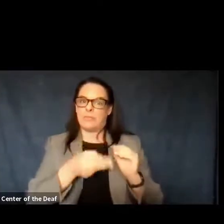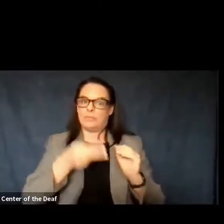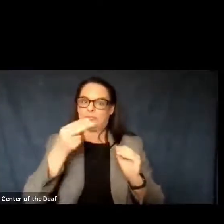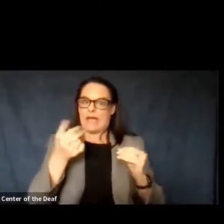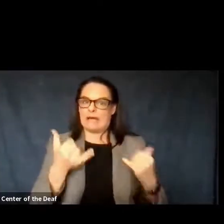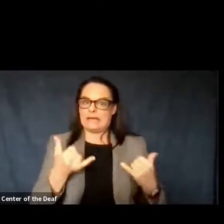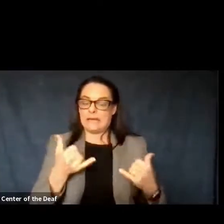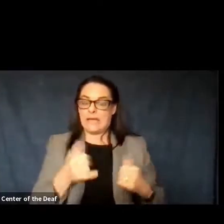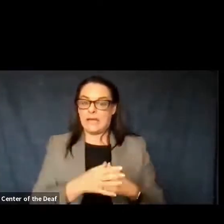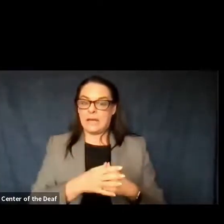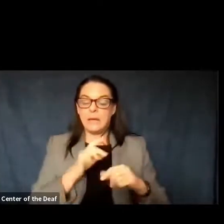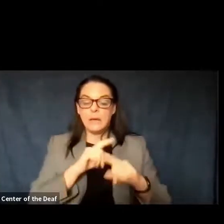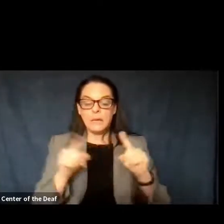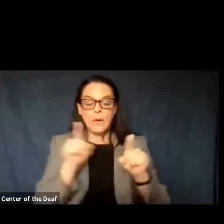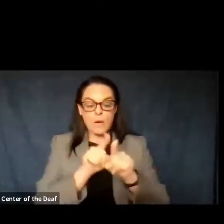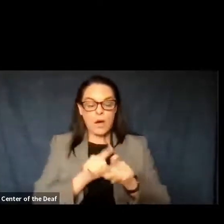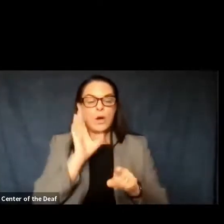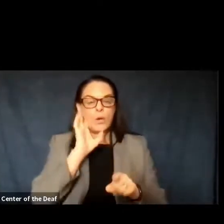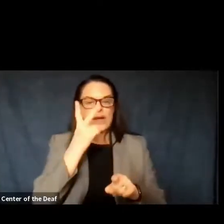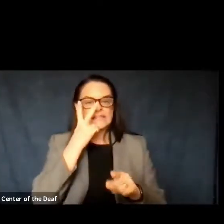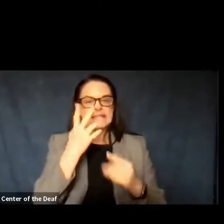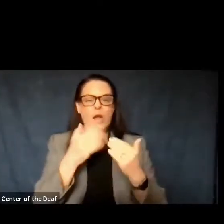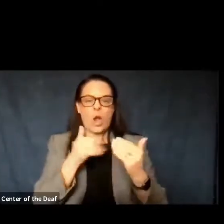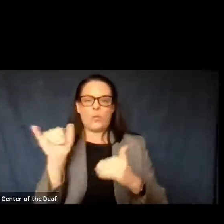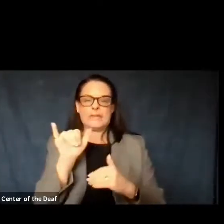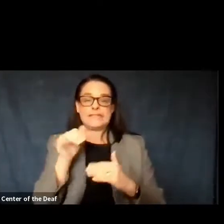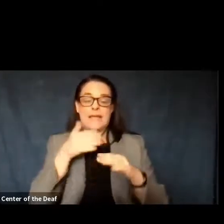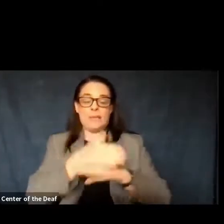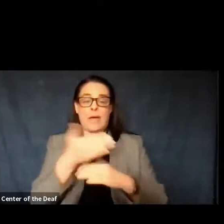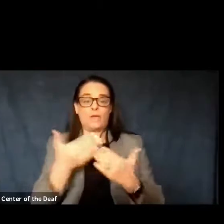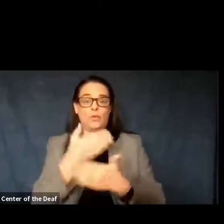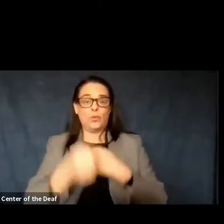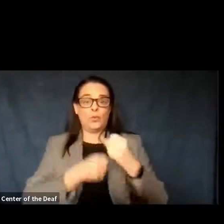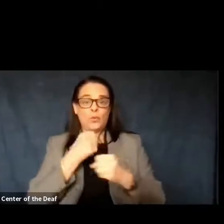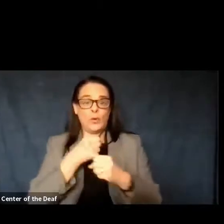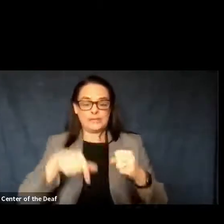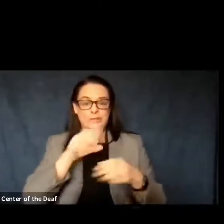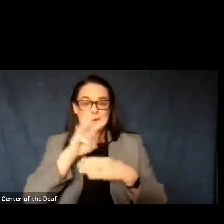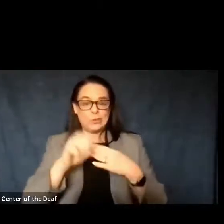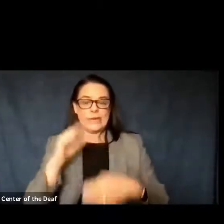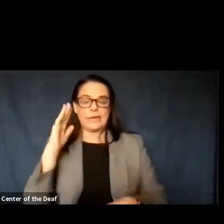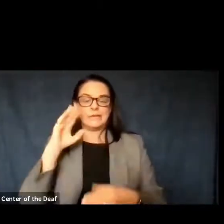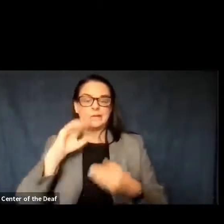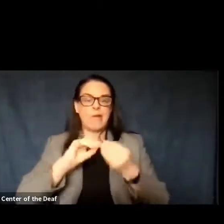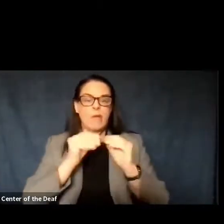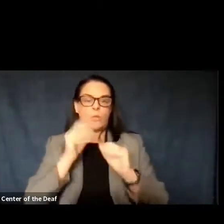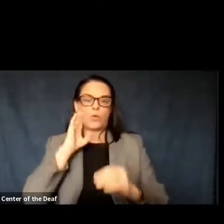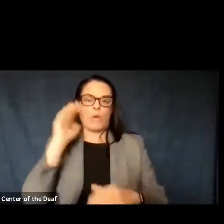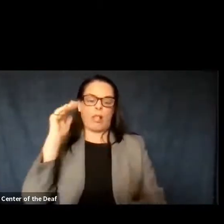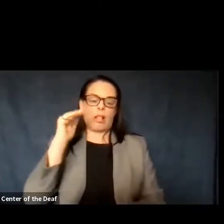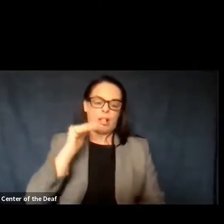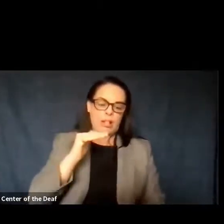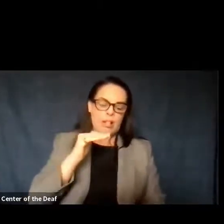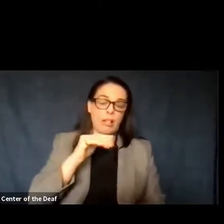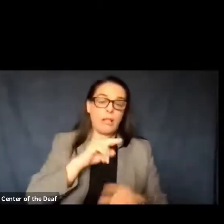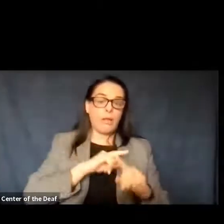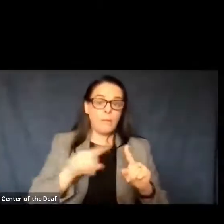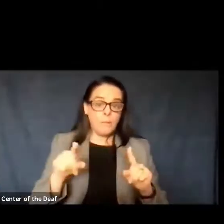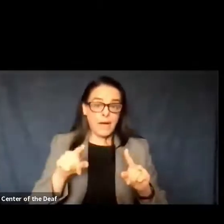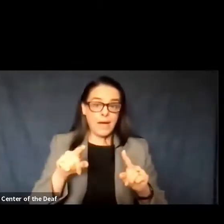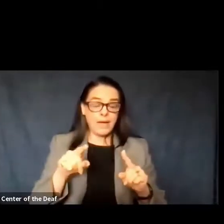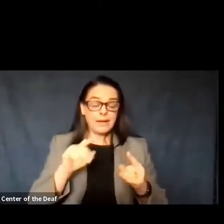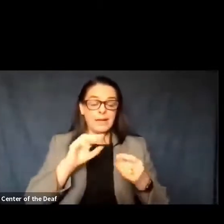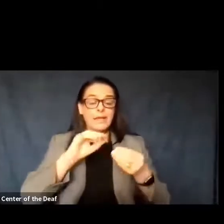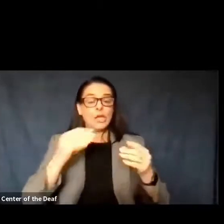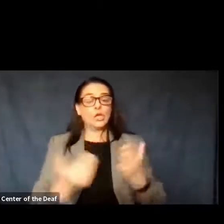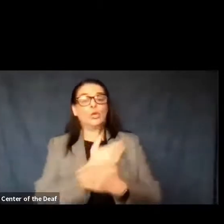though, expecting that we will see a similar drop-off after the New Year's holiday. But the overall trend of new cases continues to be